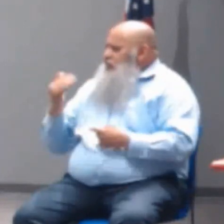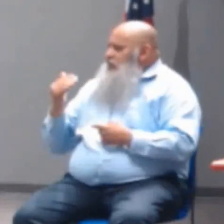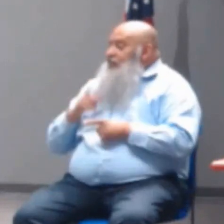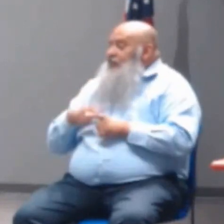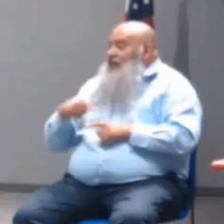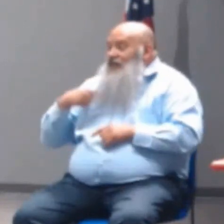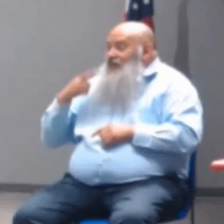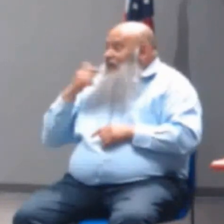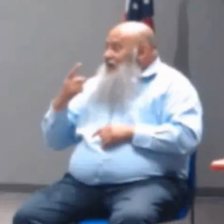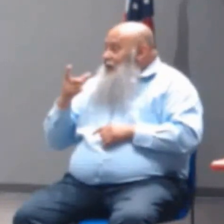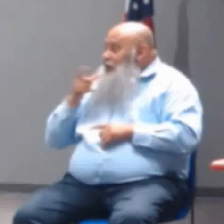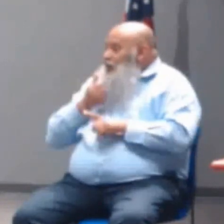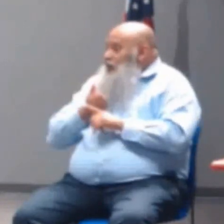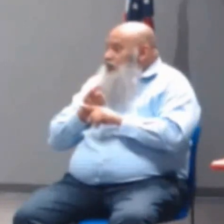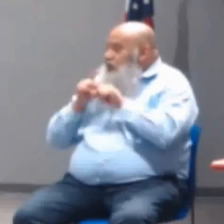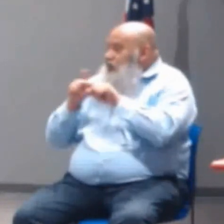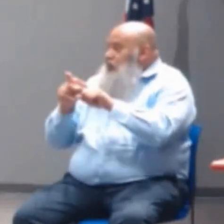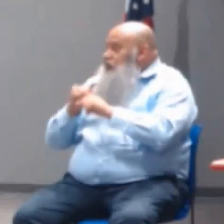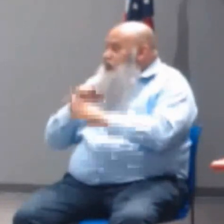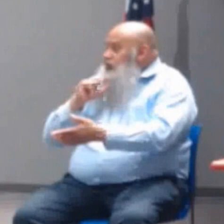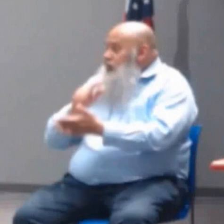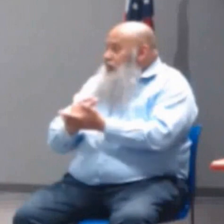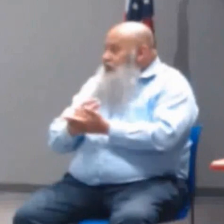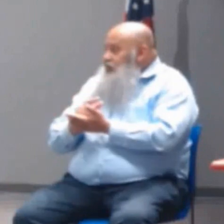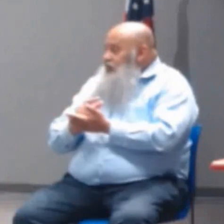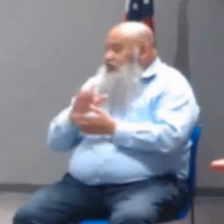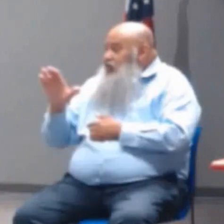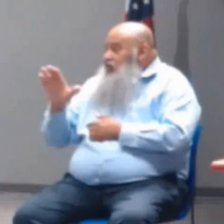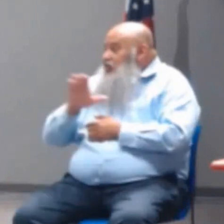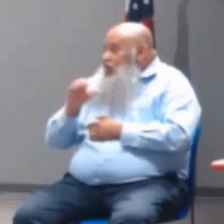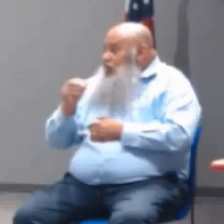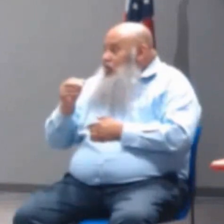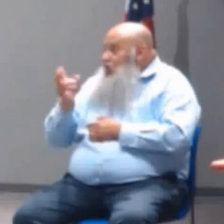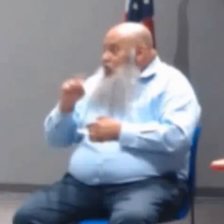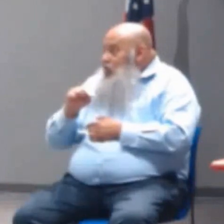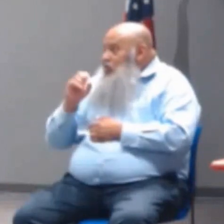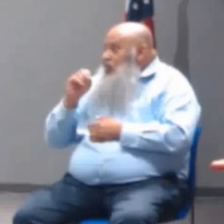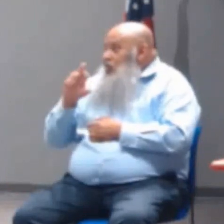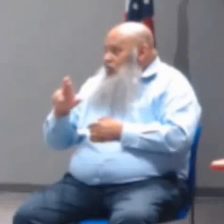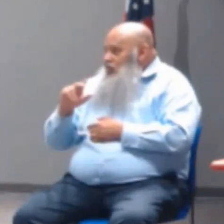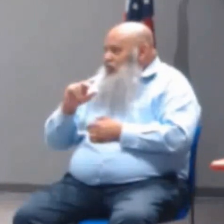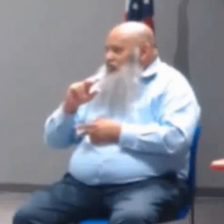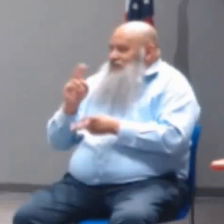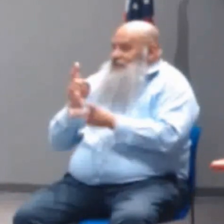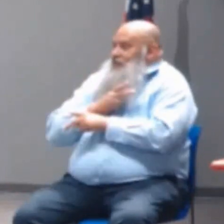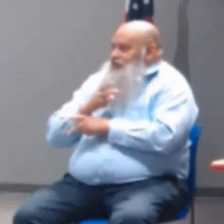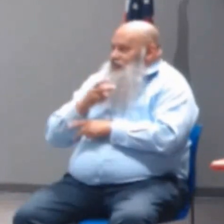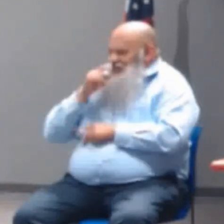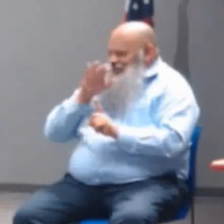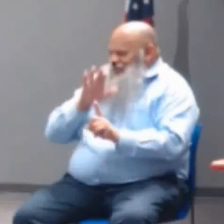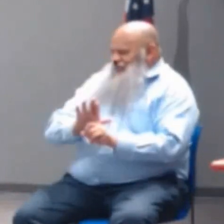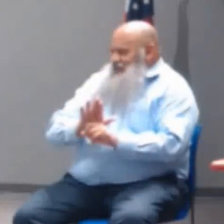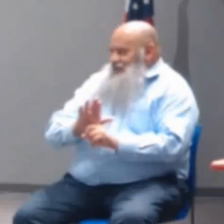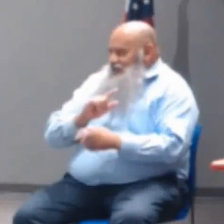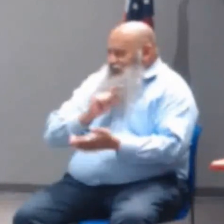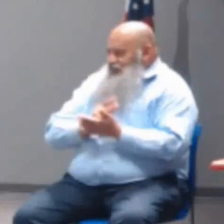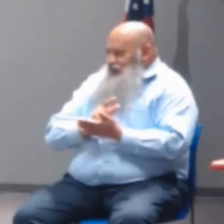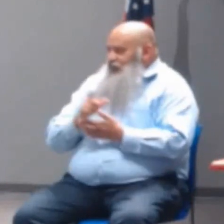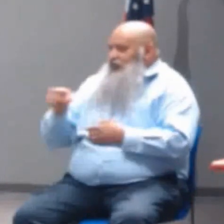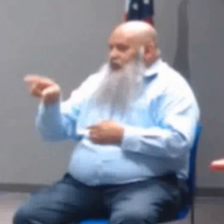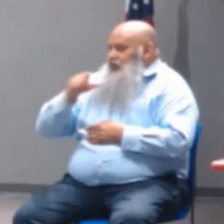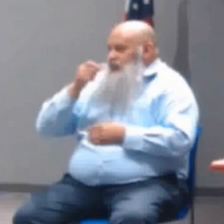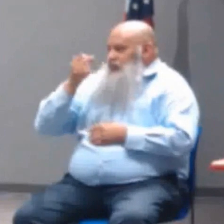think that anybody that's been to a graduation, whether it's one of your own or especially if it's a graduation of a child, understands